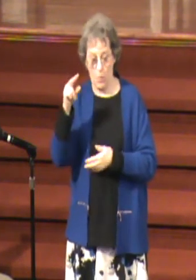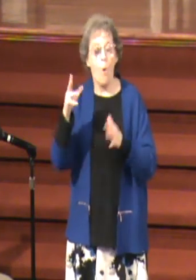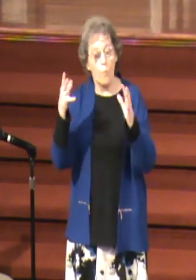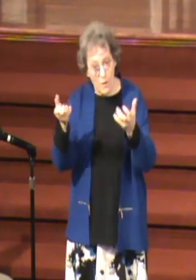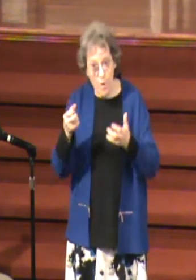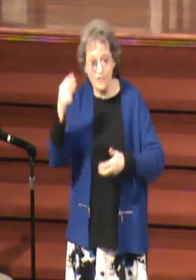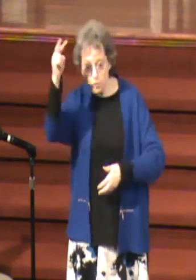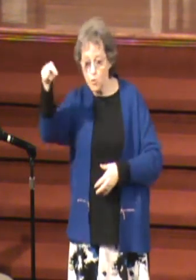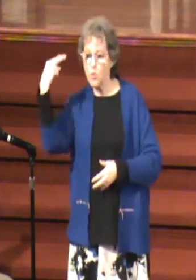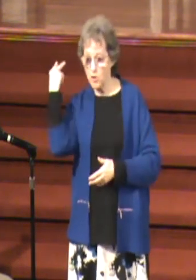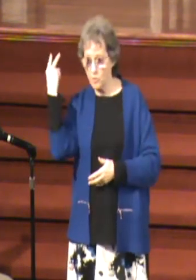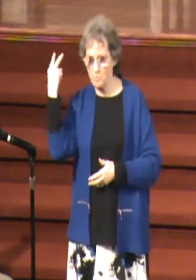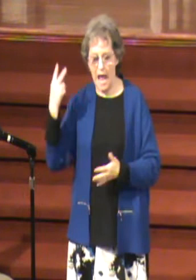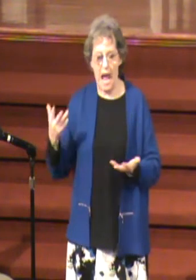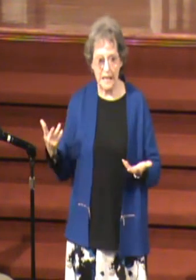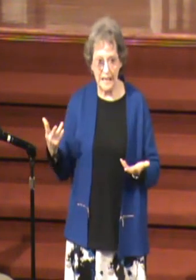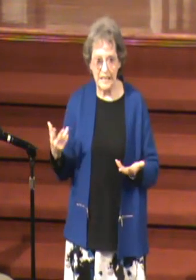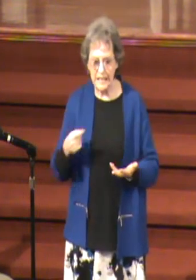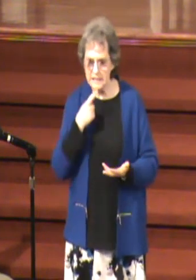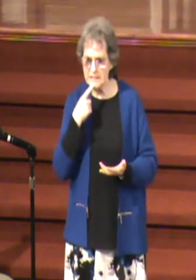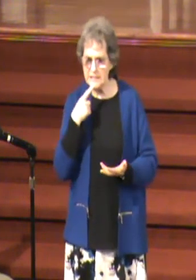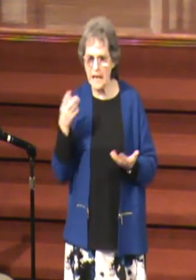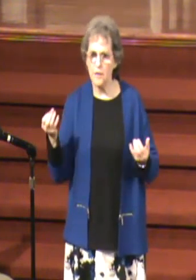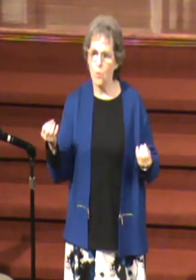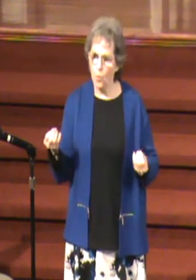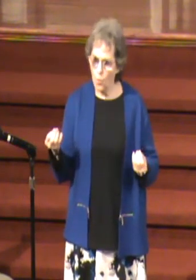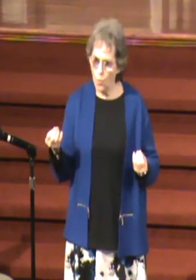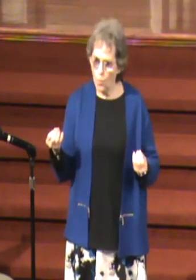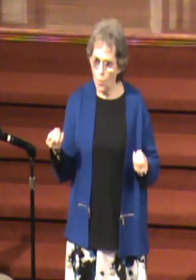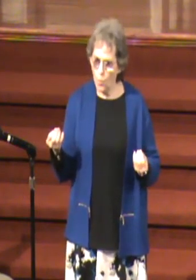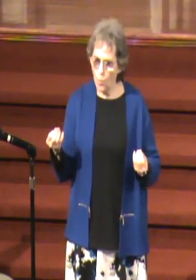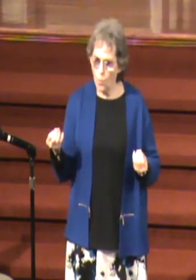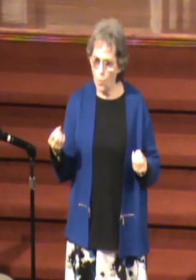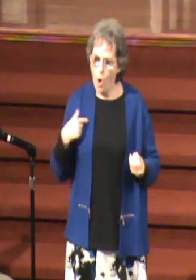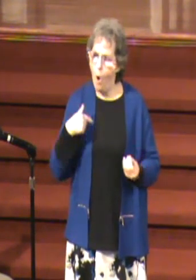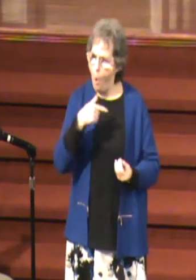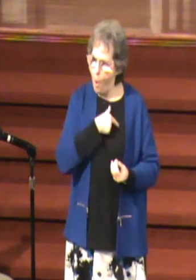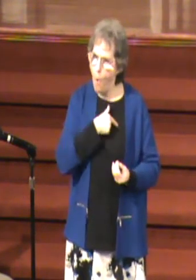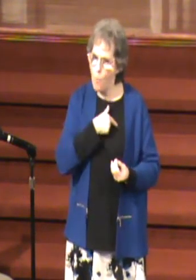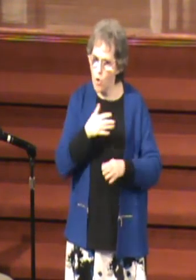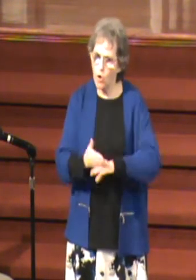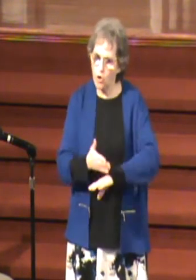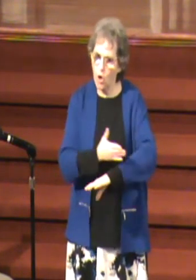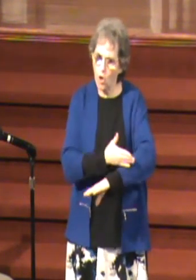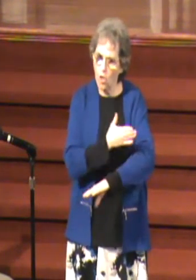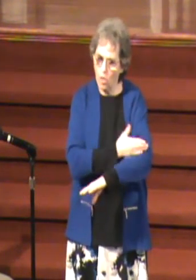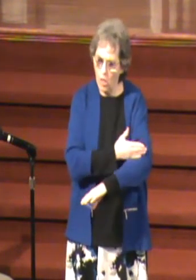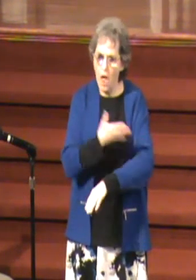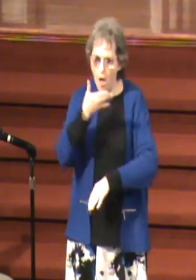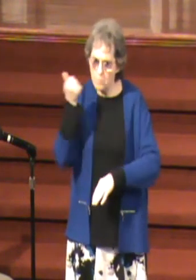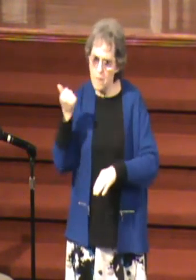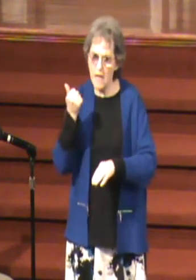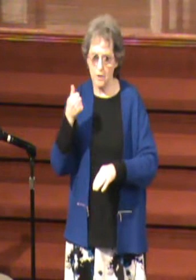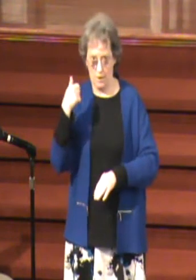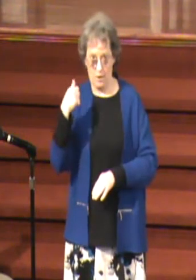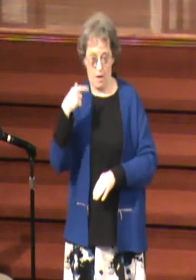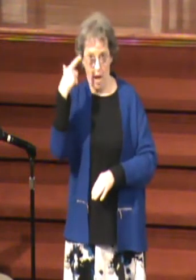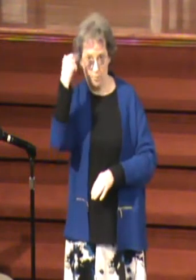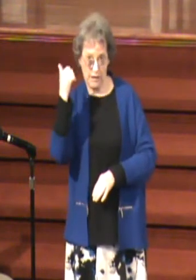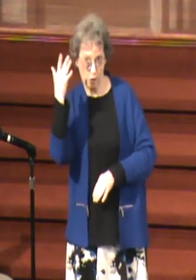say nothing, but that we're going to be better people because we knew Antionette. Because